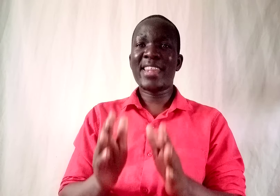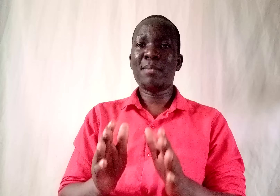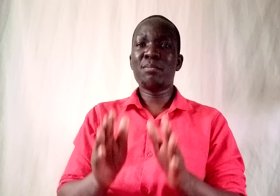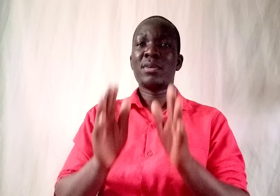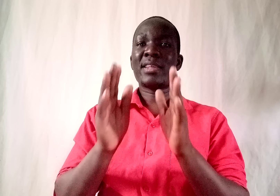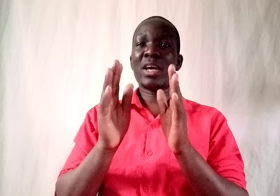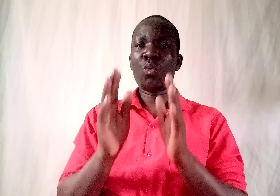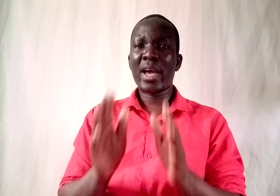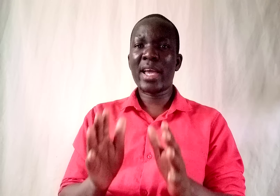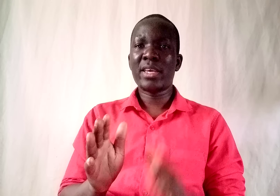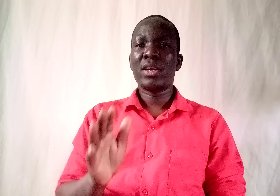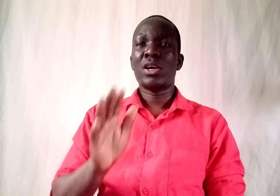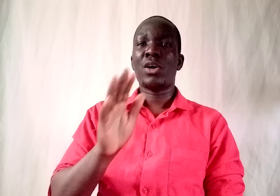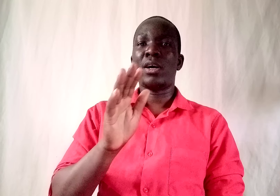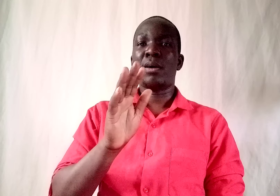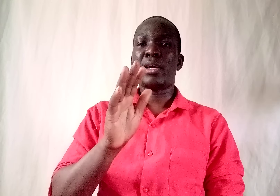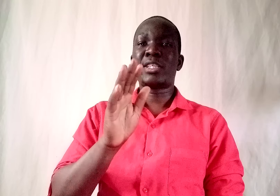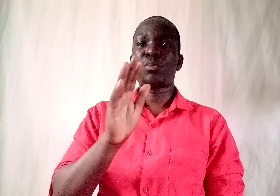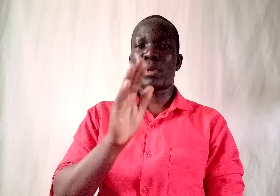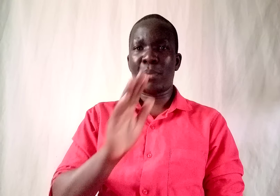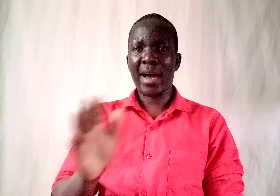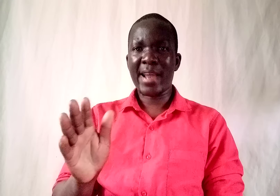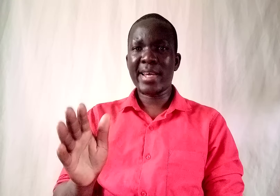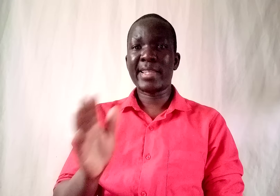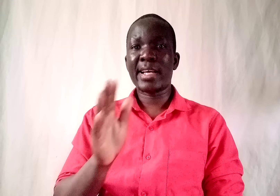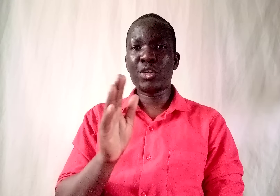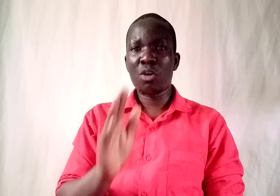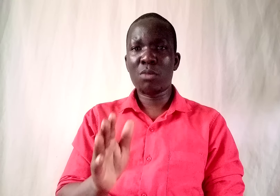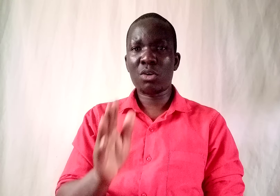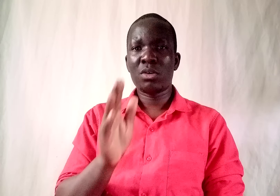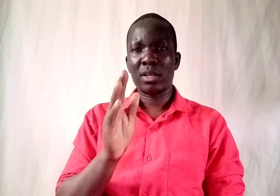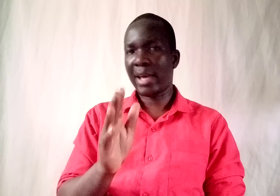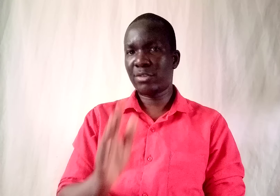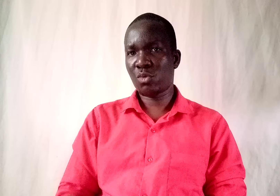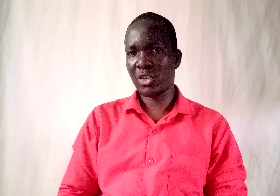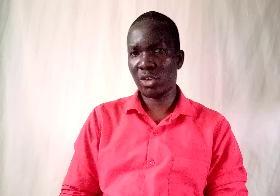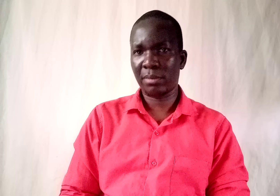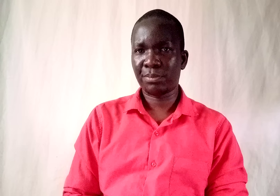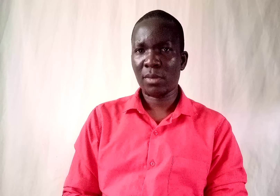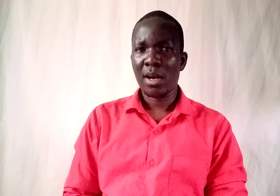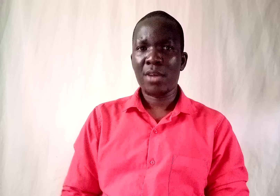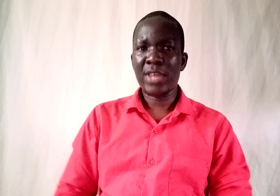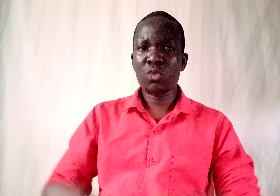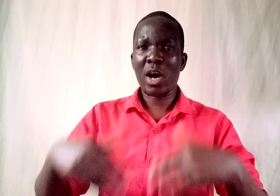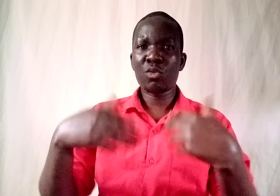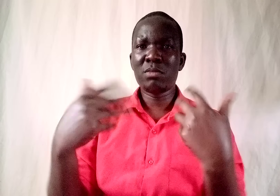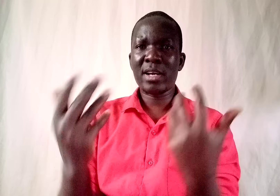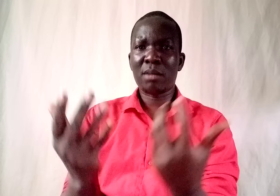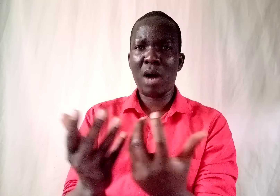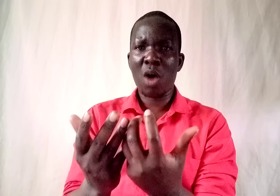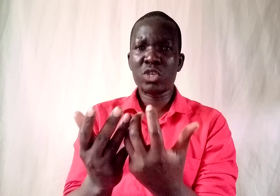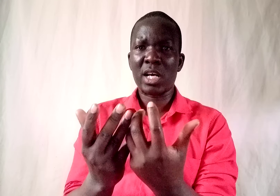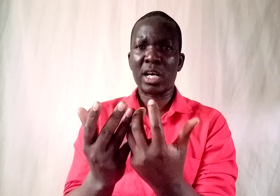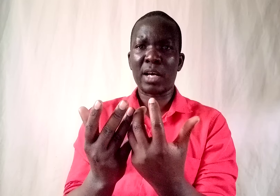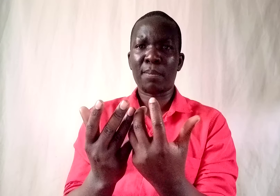them the way it's prepared in the normal life situation. That one will bring about